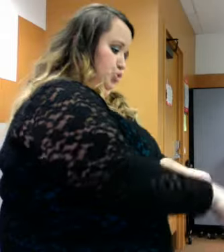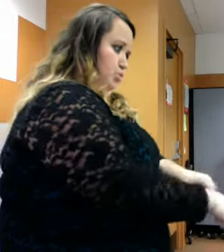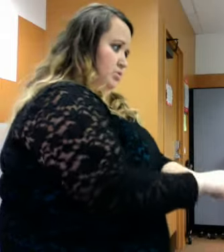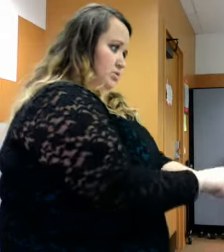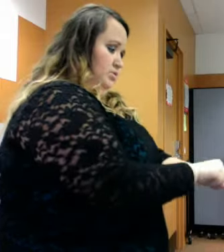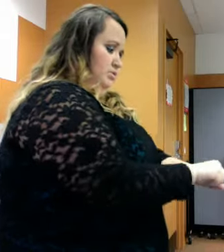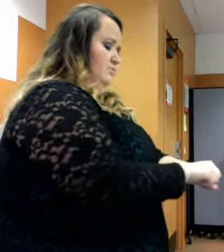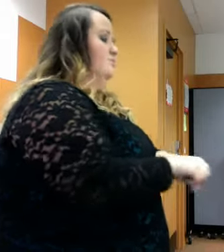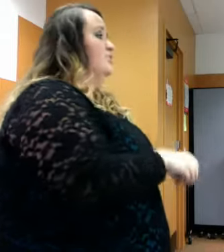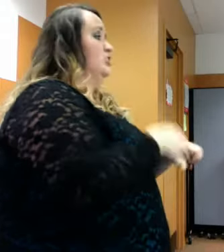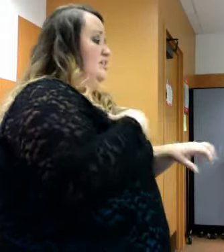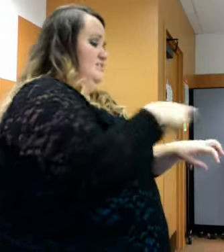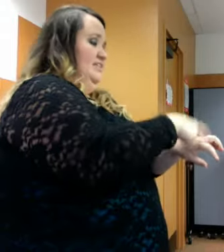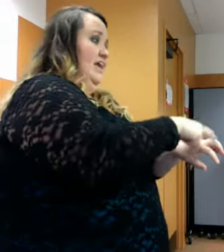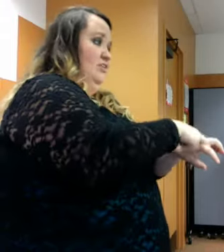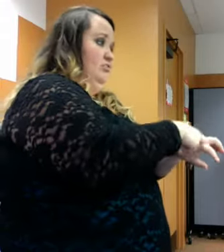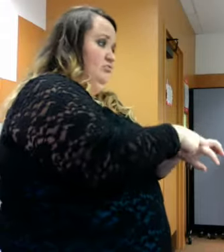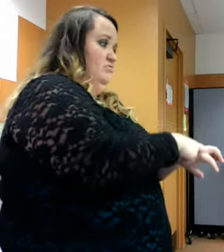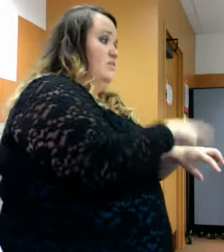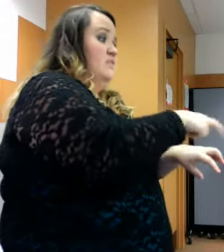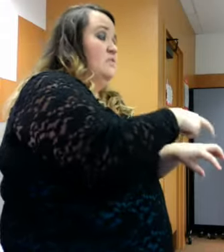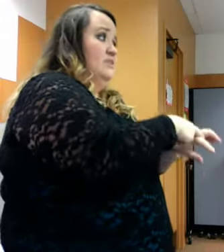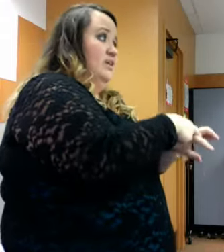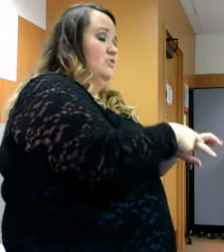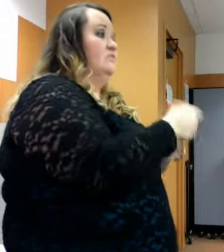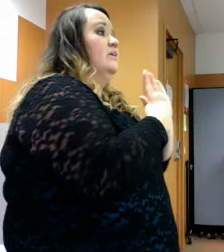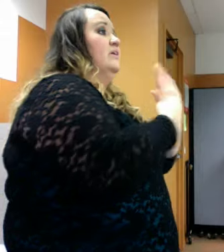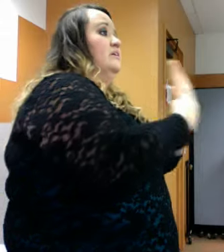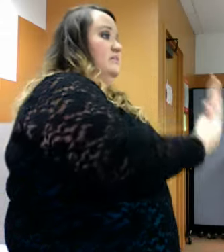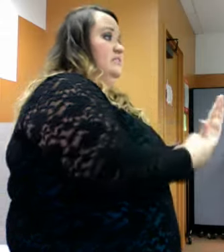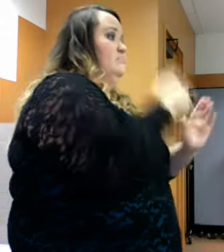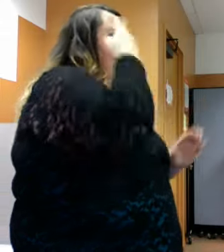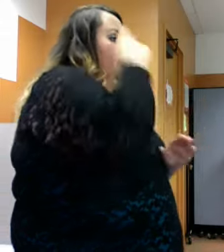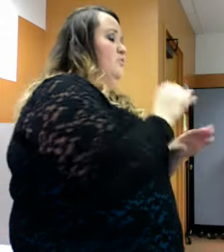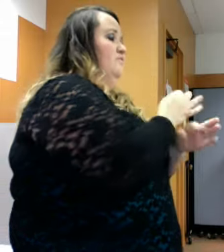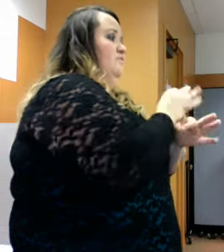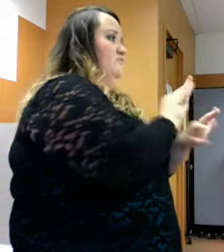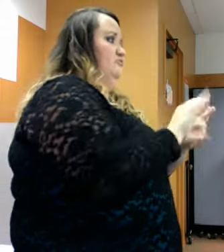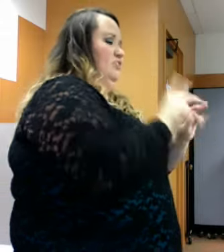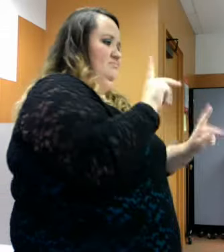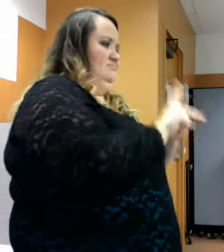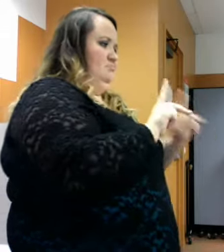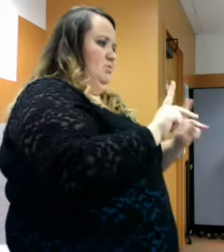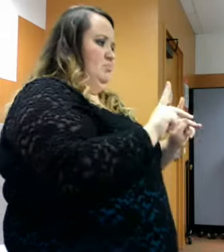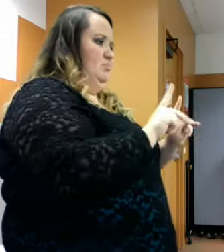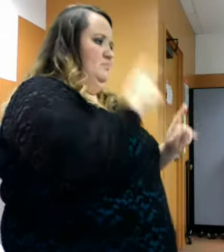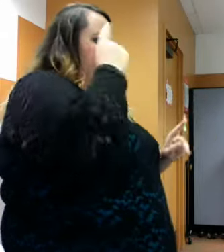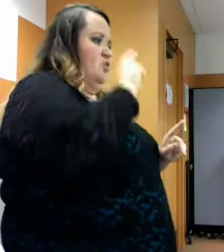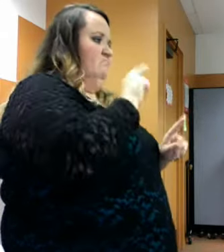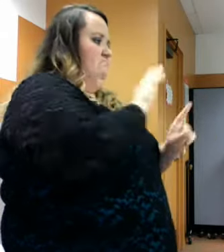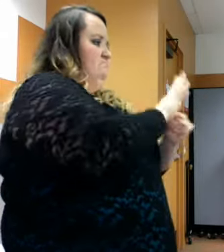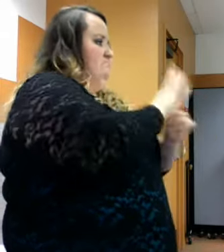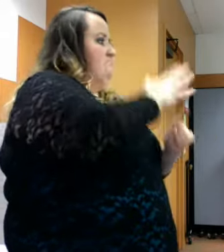is wearing sandals, and those sandals are a symbol of free people, sort of the common man wearing sandals, and around her